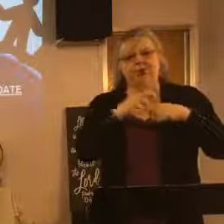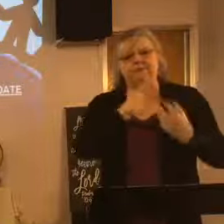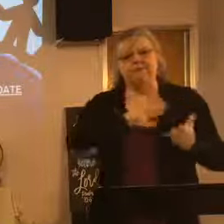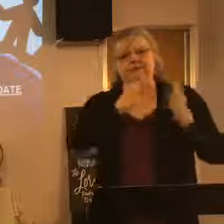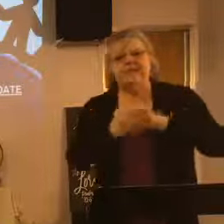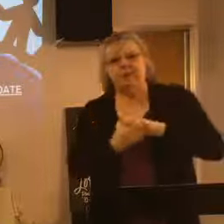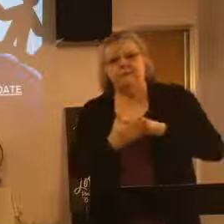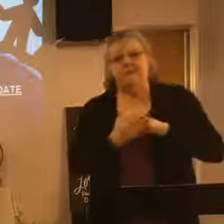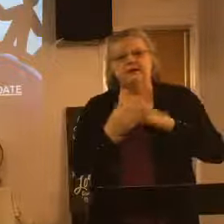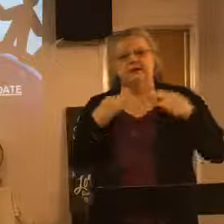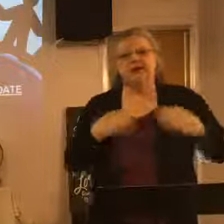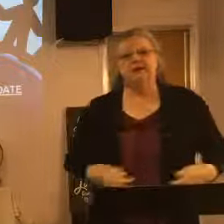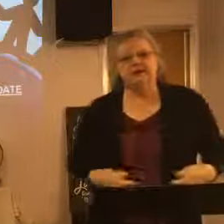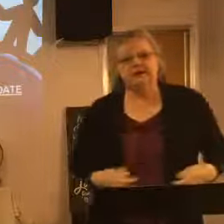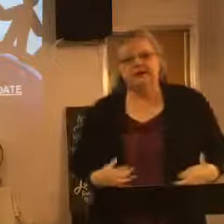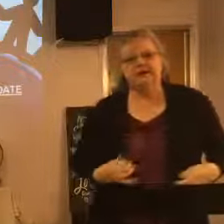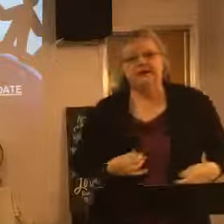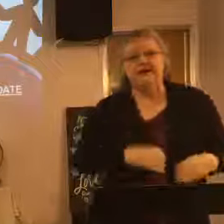the wrong seems off